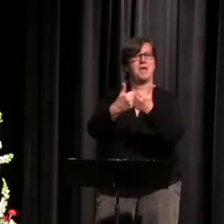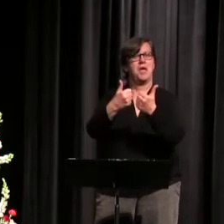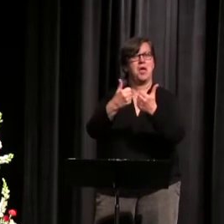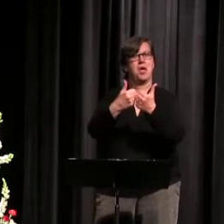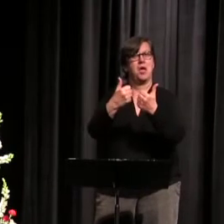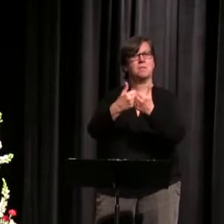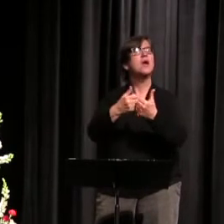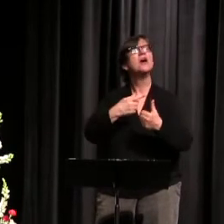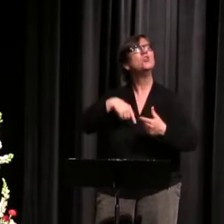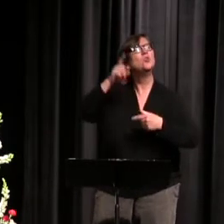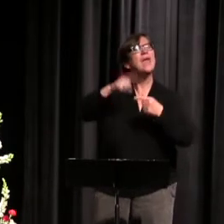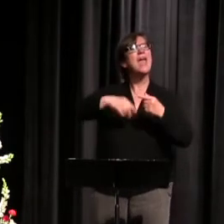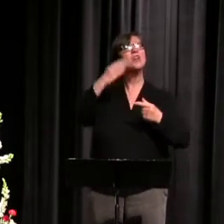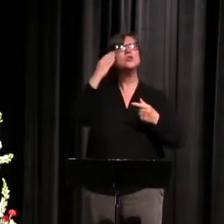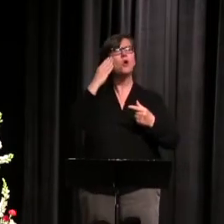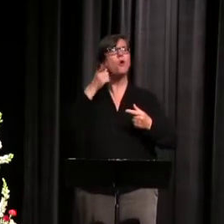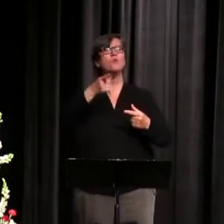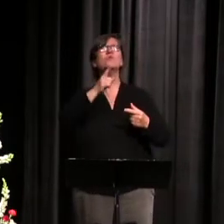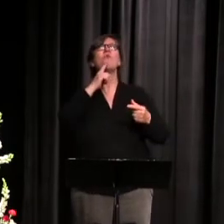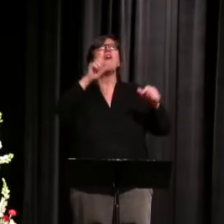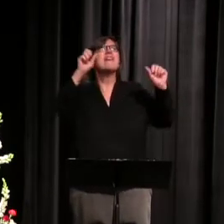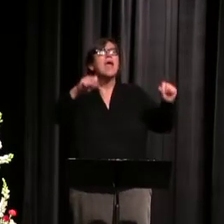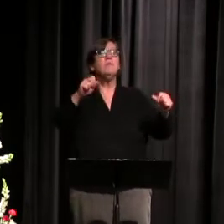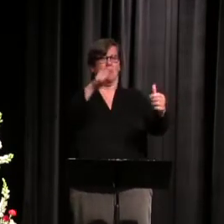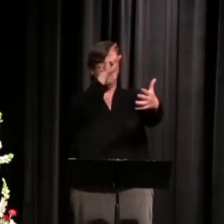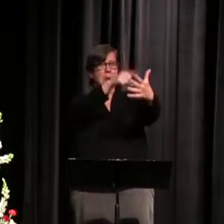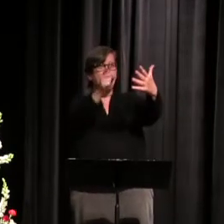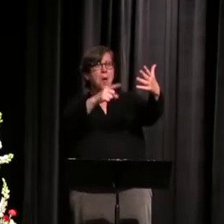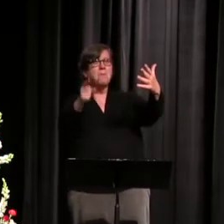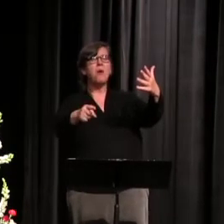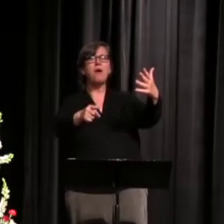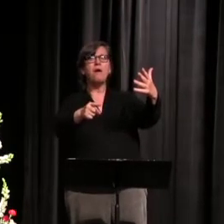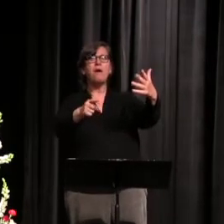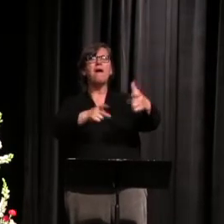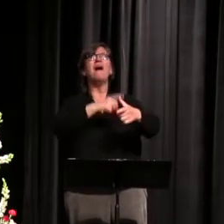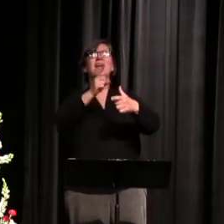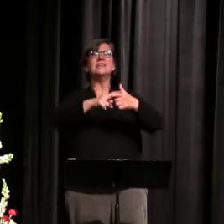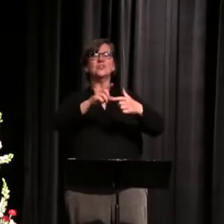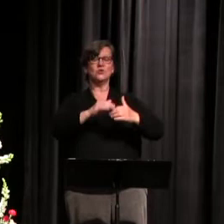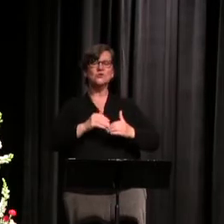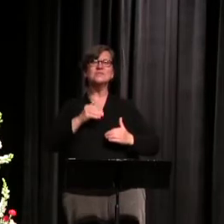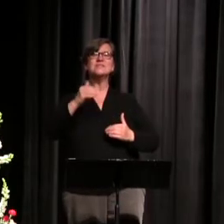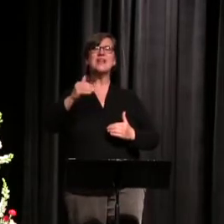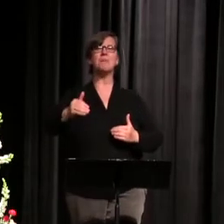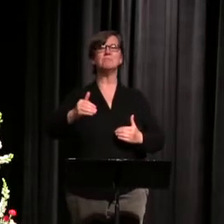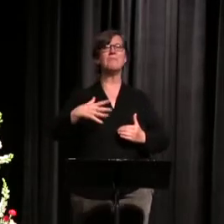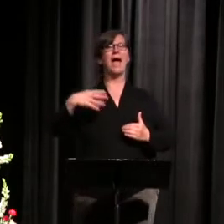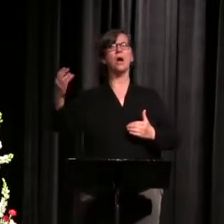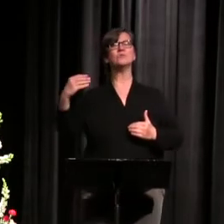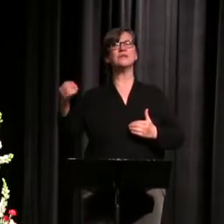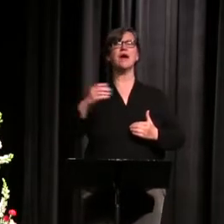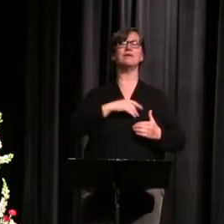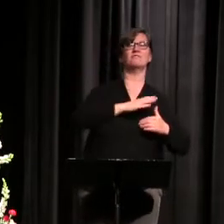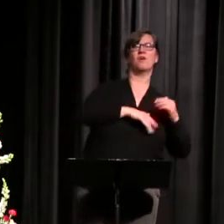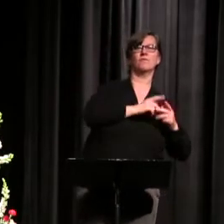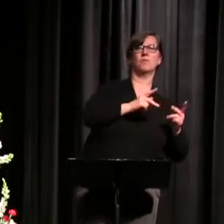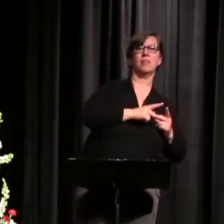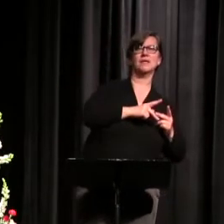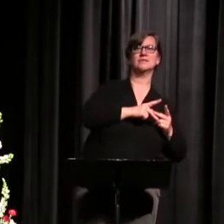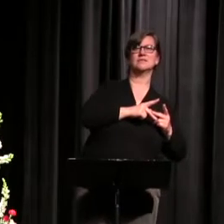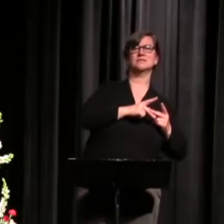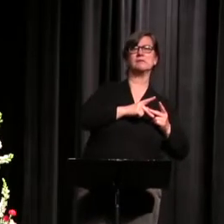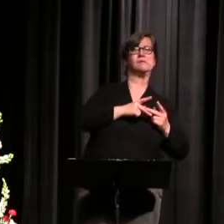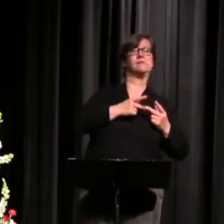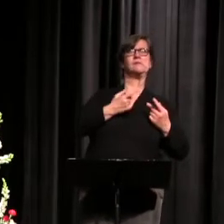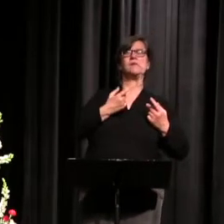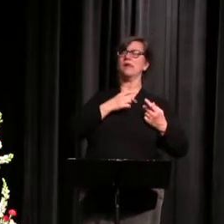you are willing to step outside of your comfort zone. The only thing holding you back is yourself. So if you get a